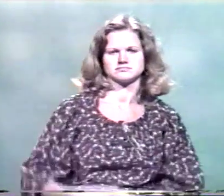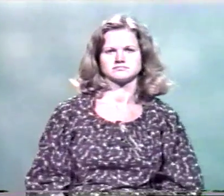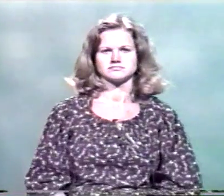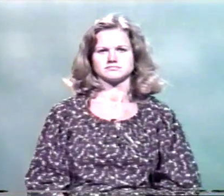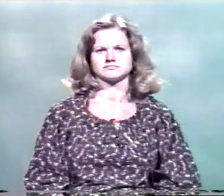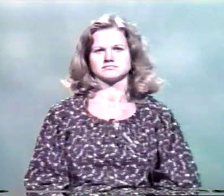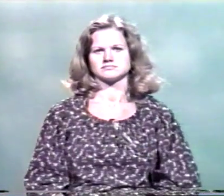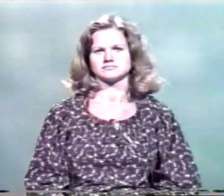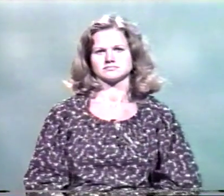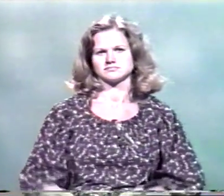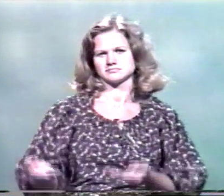To bet.